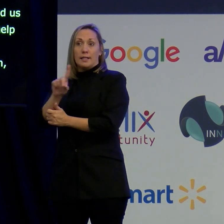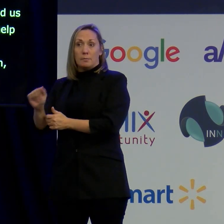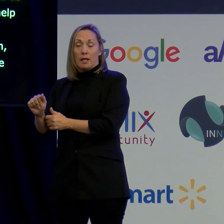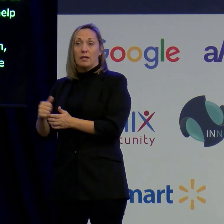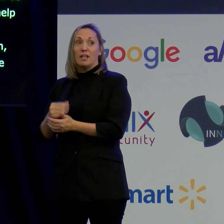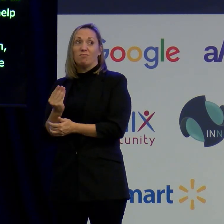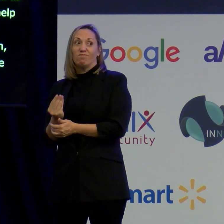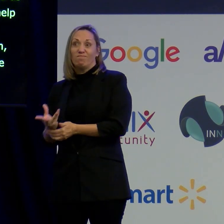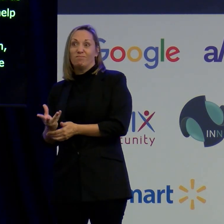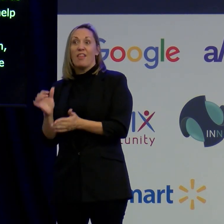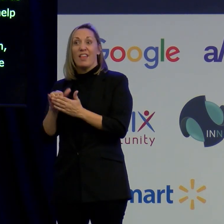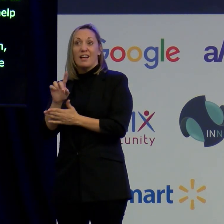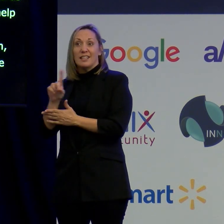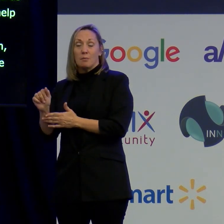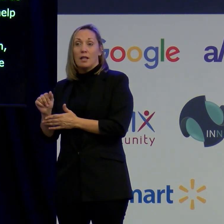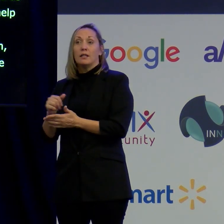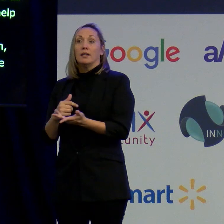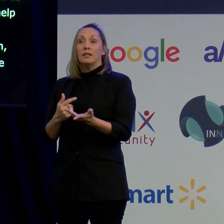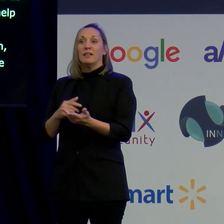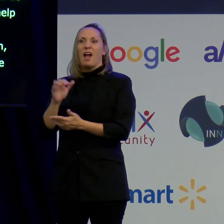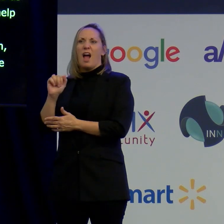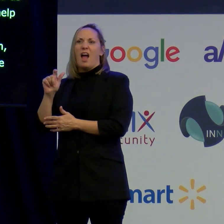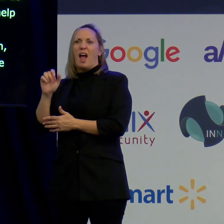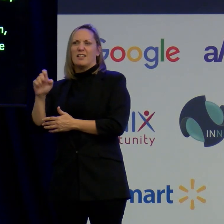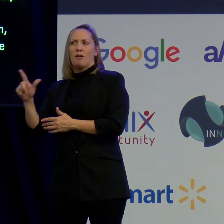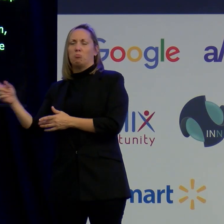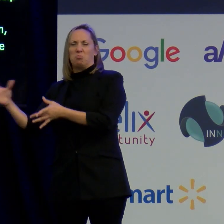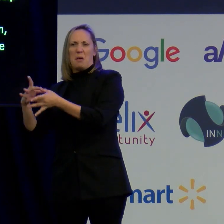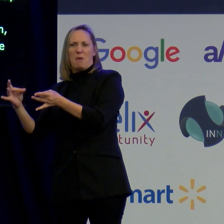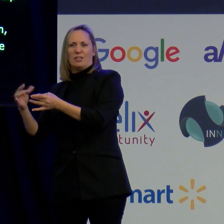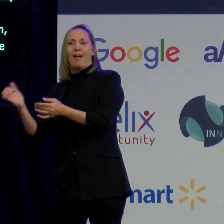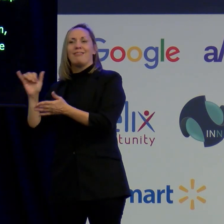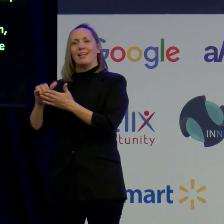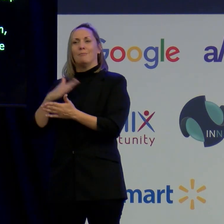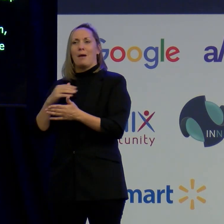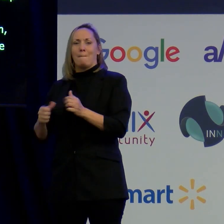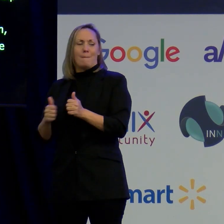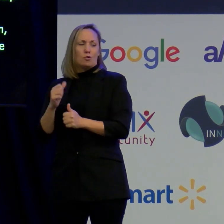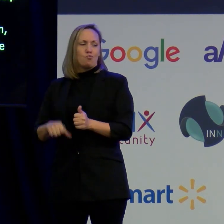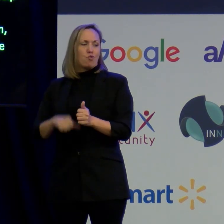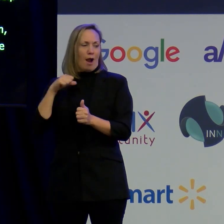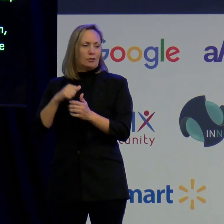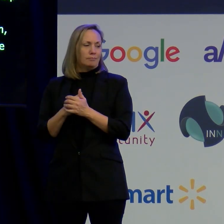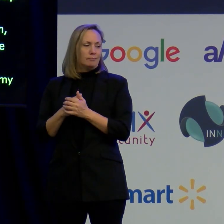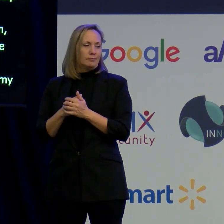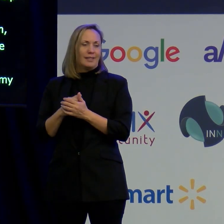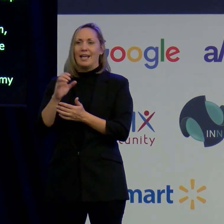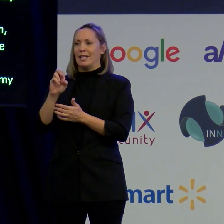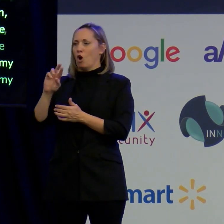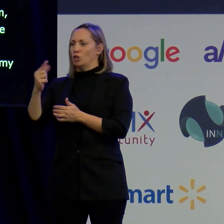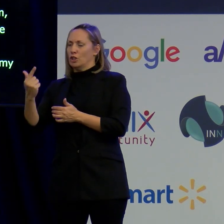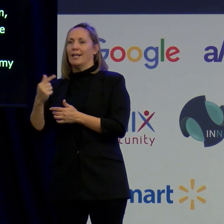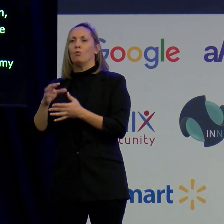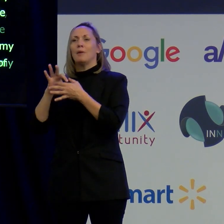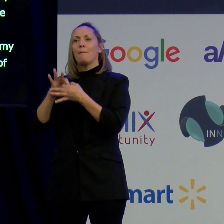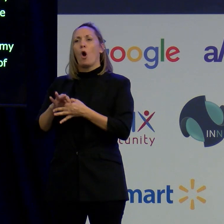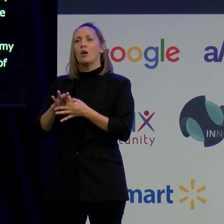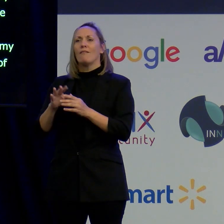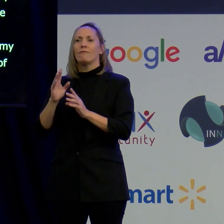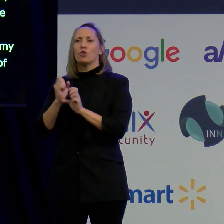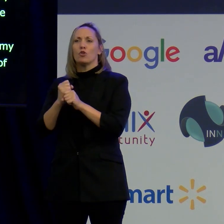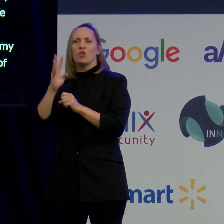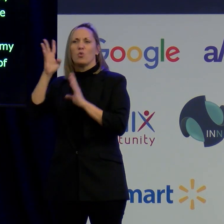I'll tell you that disability ERG that Axel mentioned, that is my proudest moment, was being a part of the creation of that.